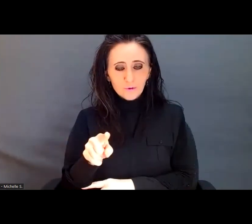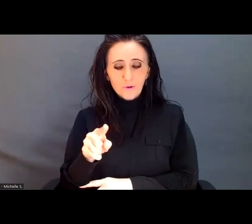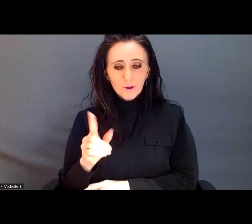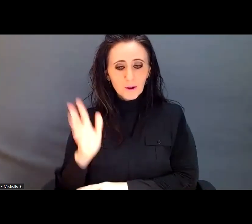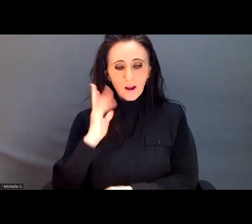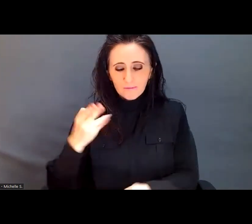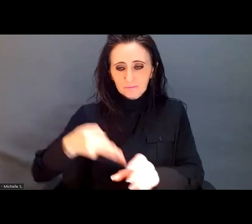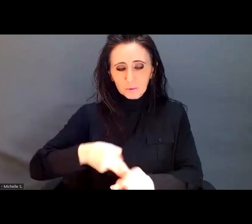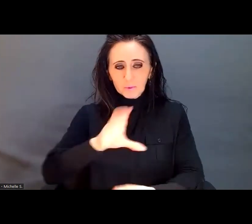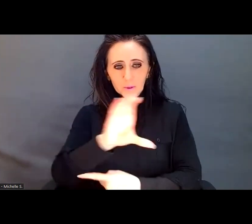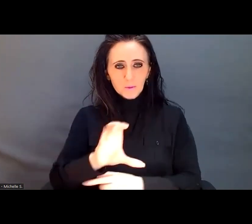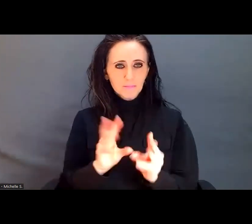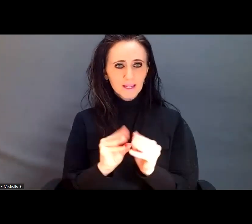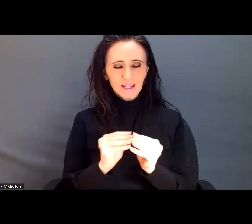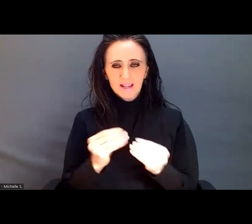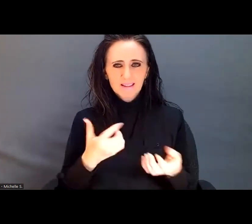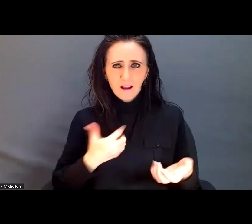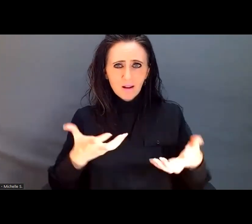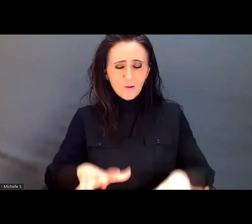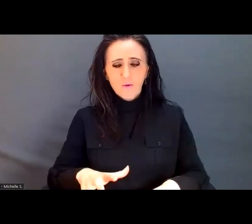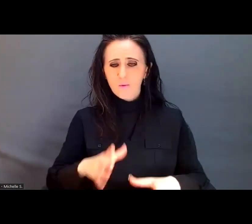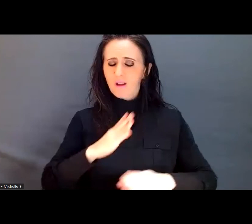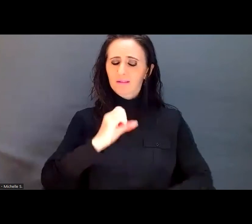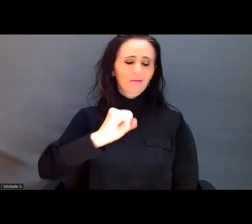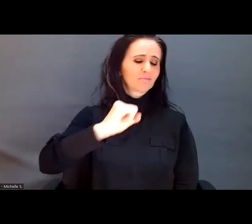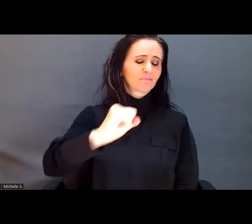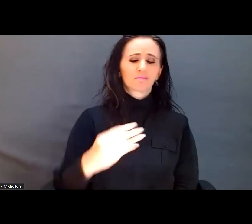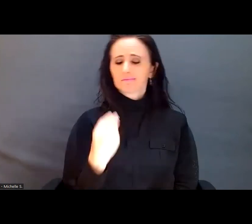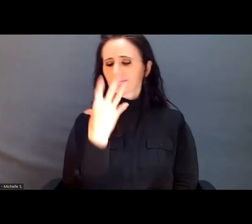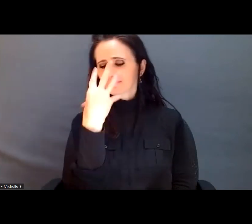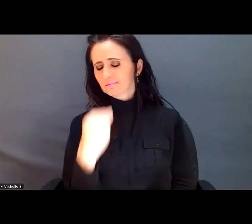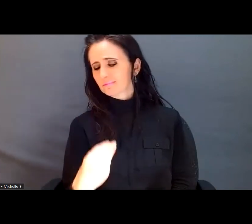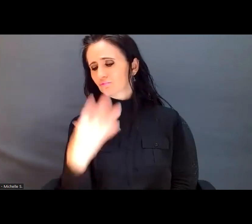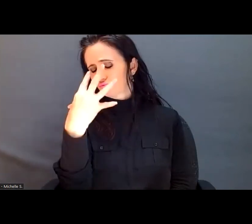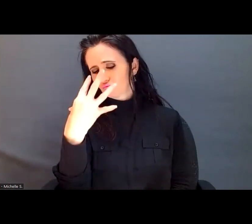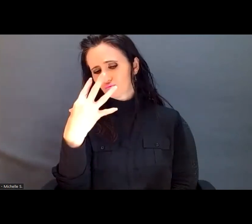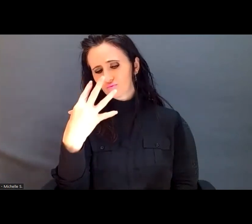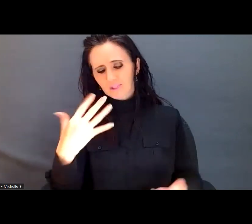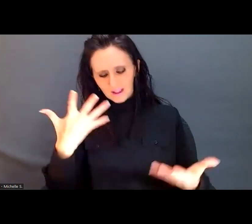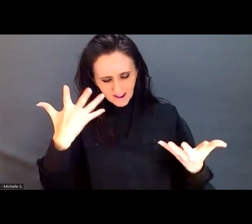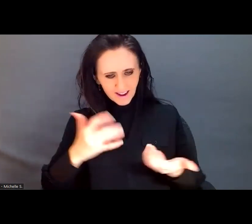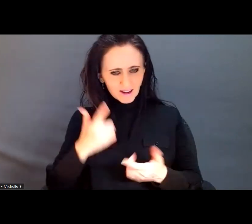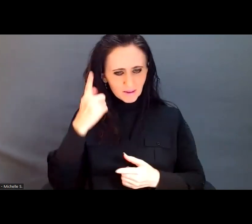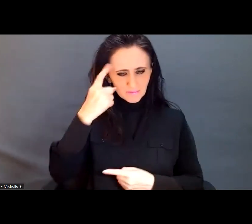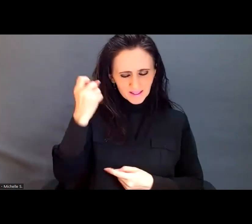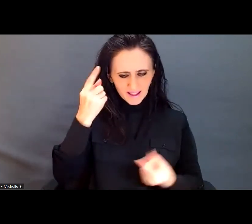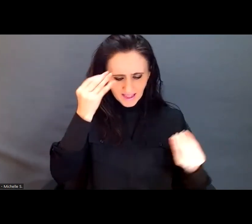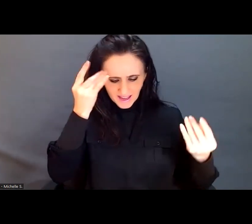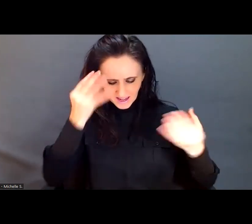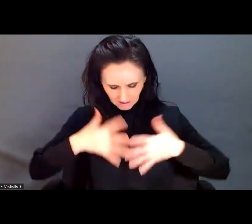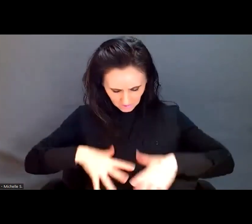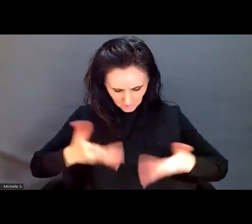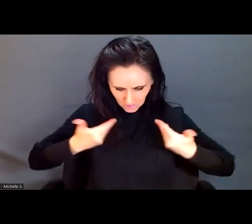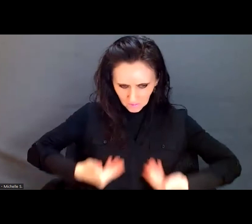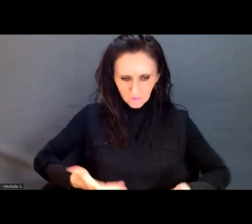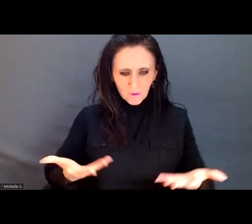to be prepared with my camera on, doesn't it? How I look, what I'm going to wear, all those kind of things, my background, charts, so